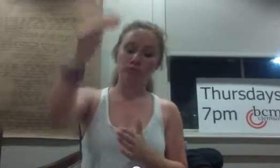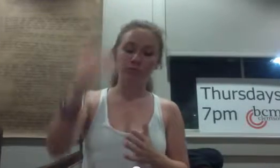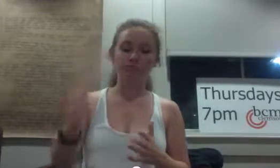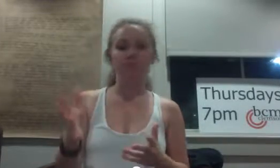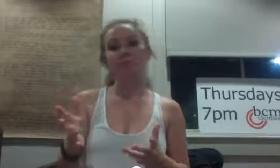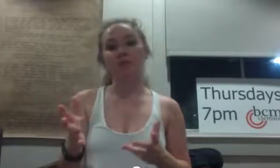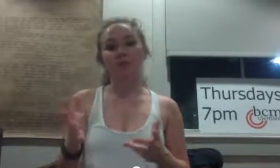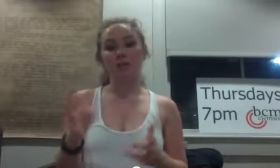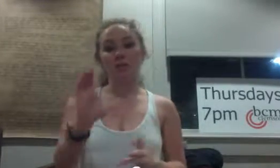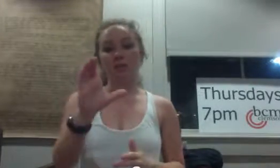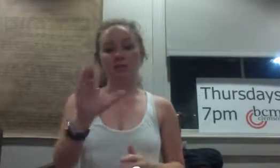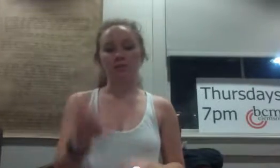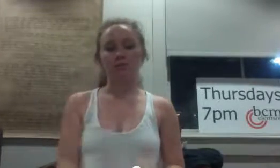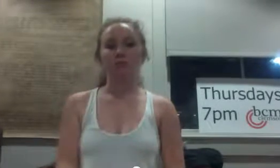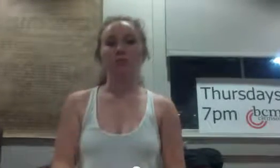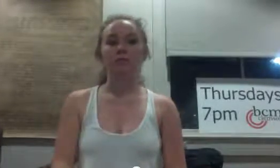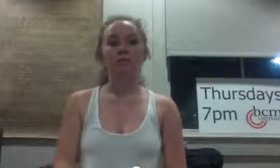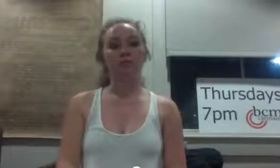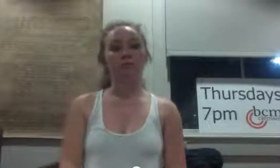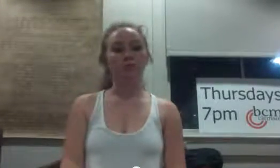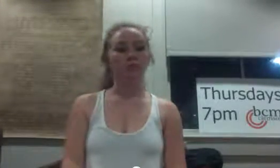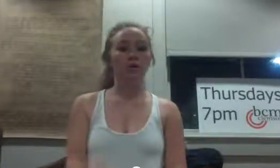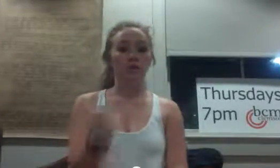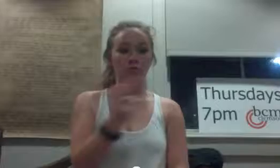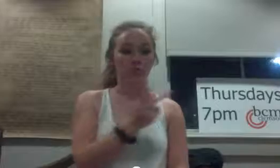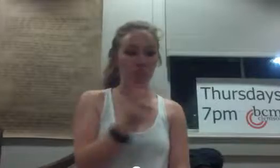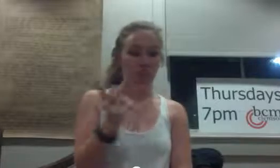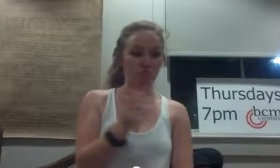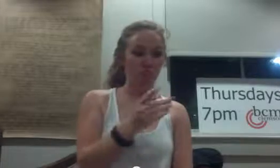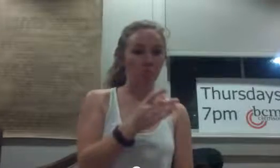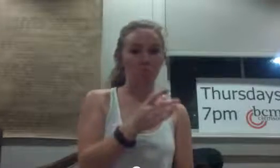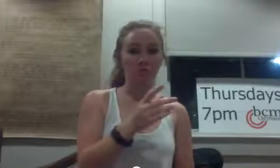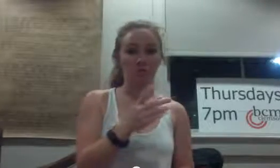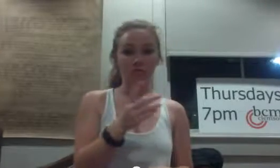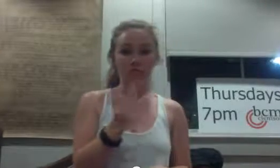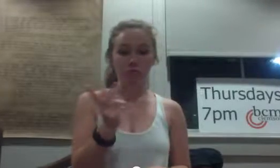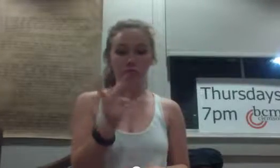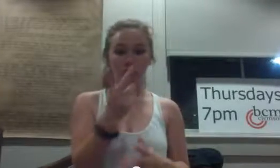The body has a lot of cells that make up it.